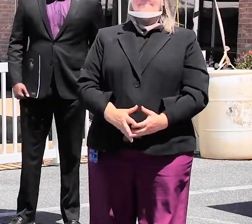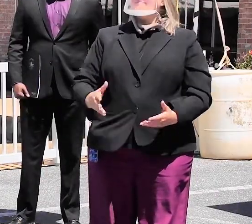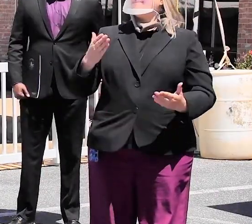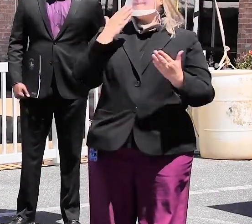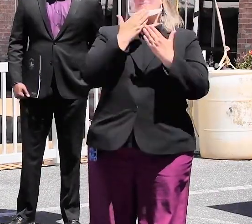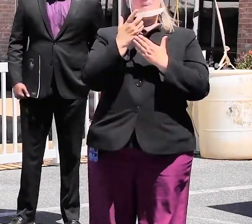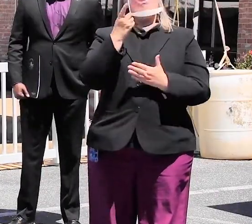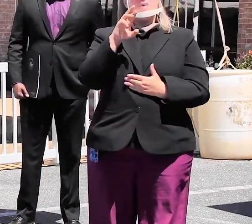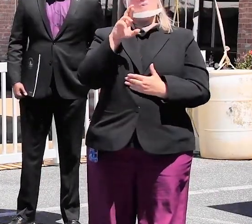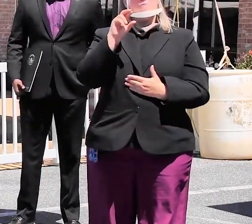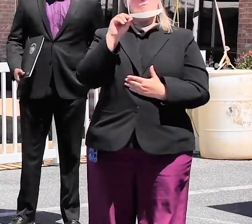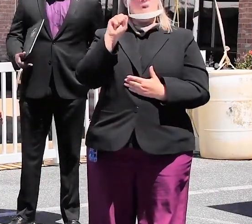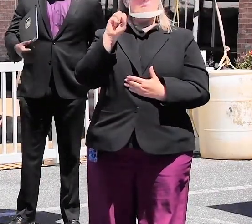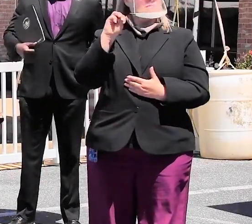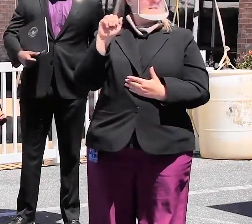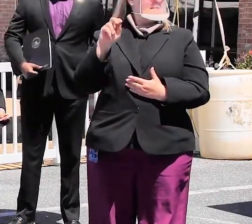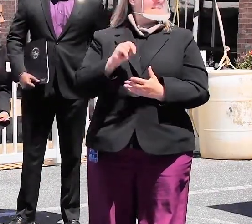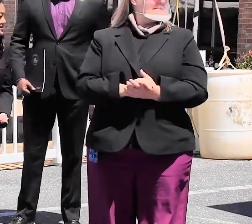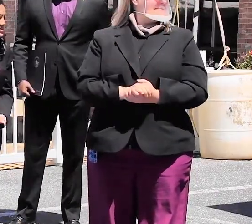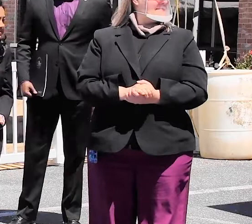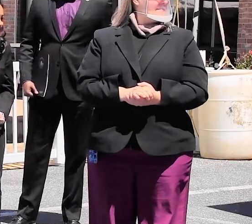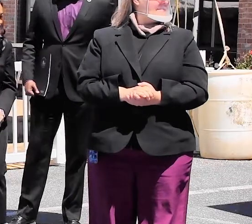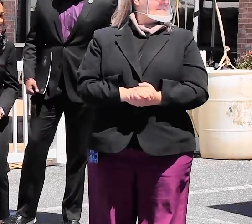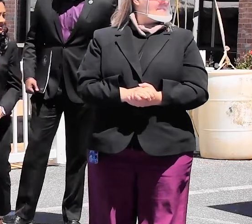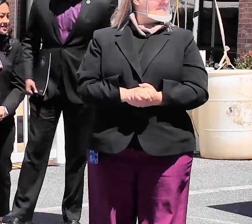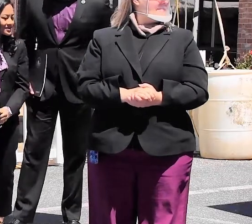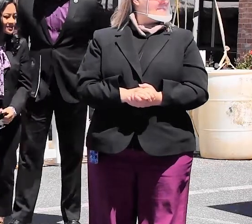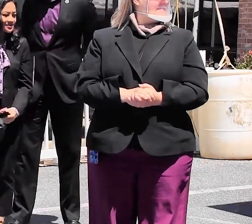Thank you, Dr. Rossman.